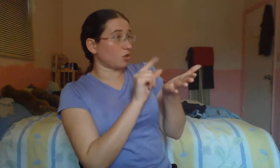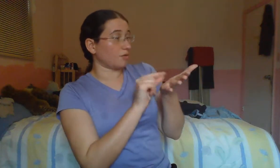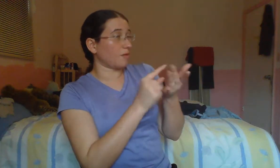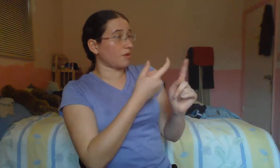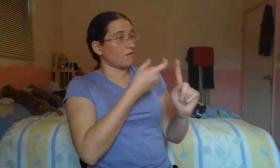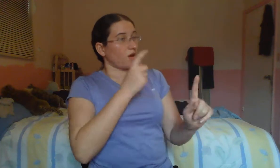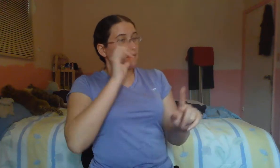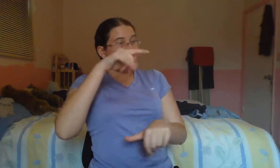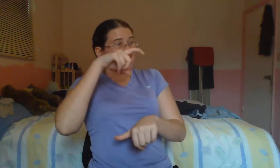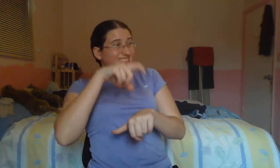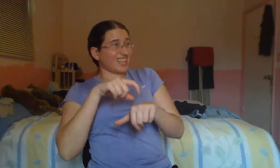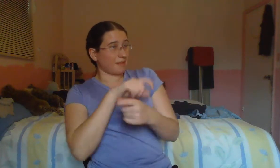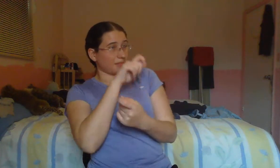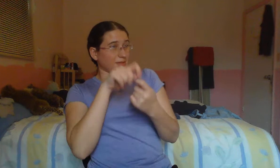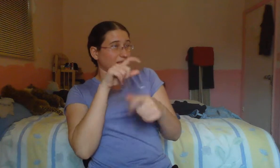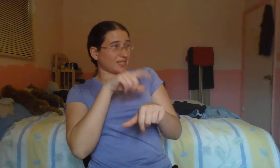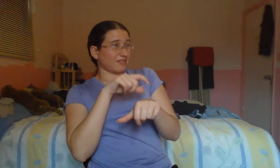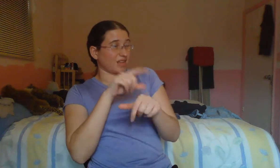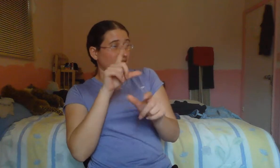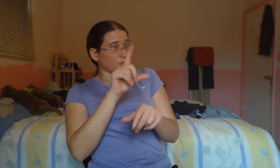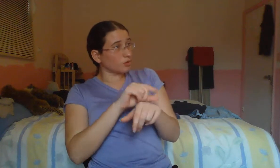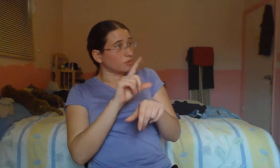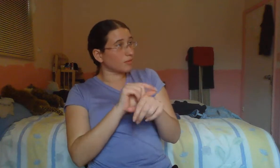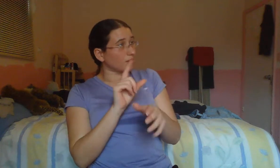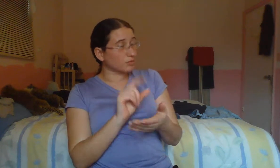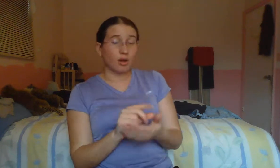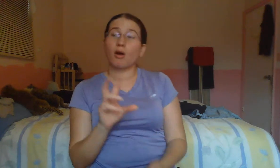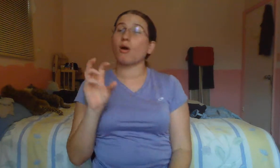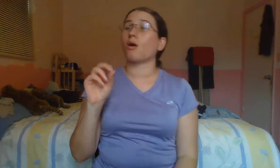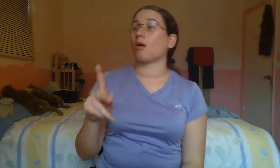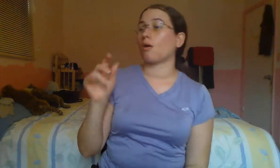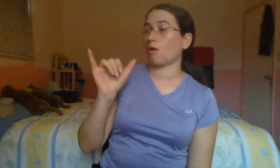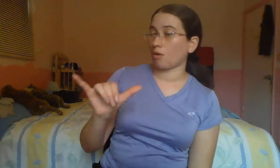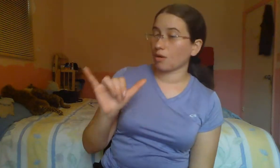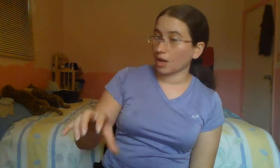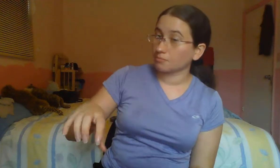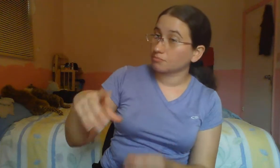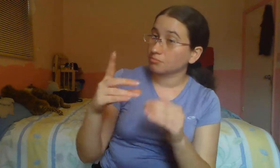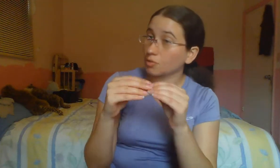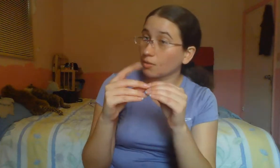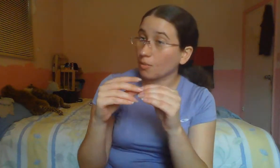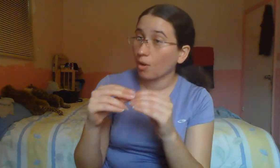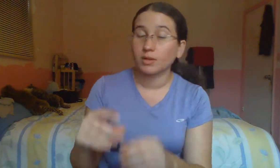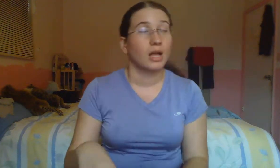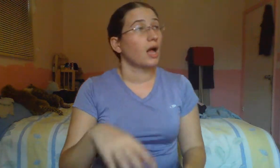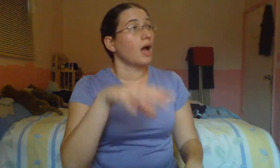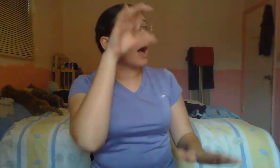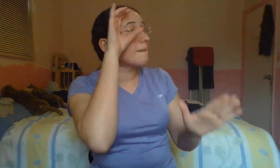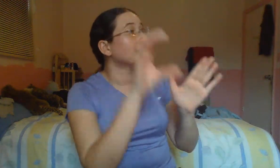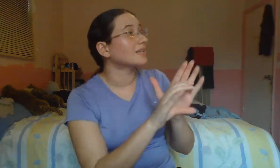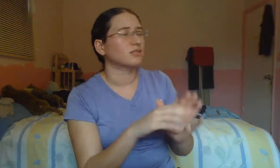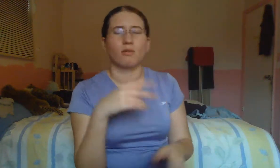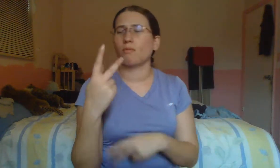time period, an actual newspaper. Anything else? A picture, What kind of picture? like a picture of someone